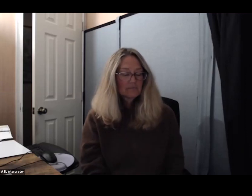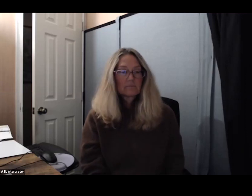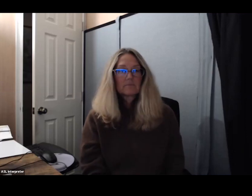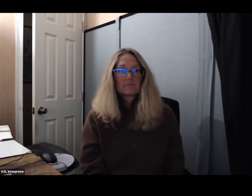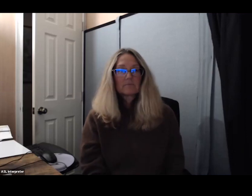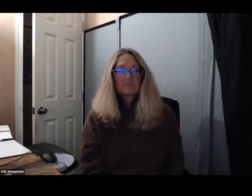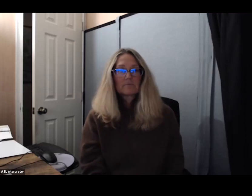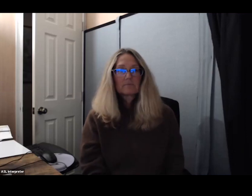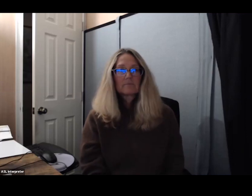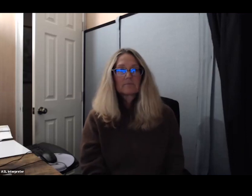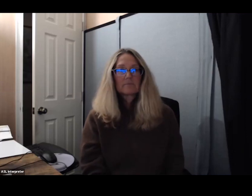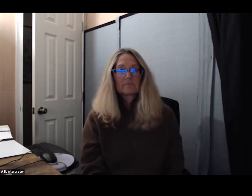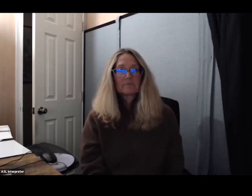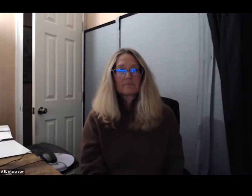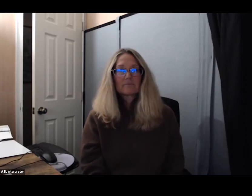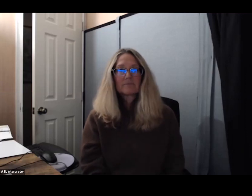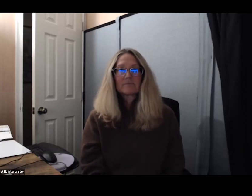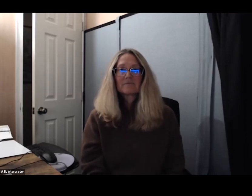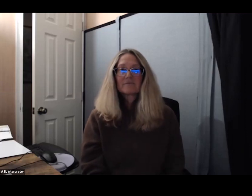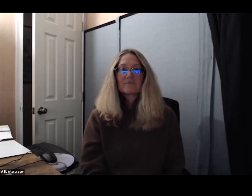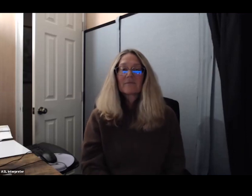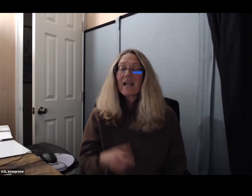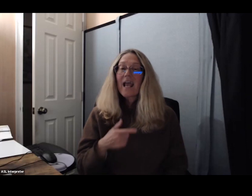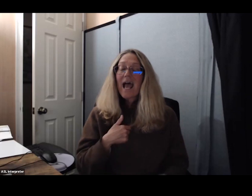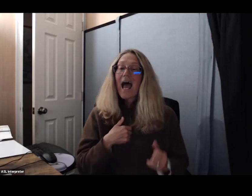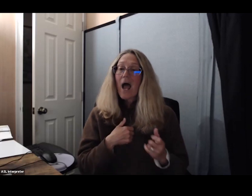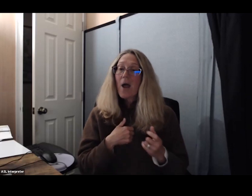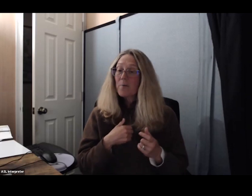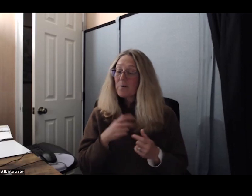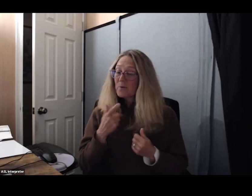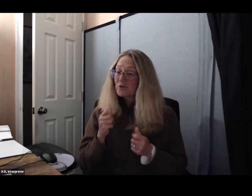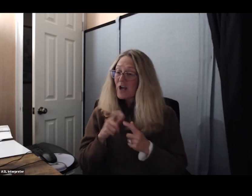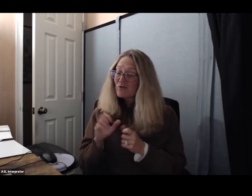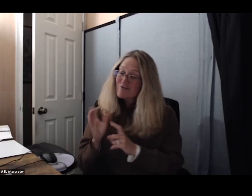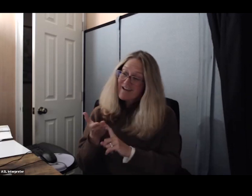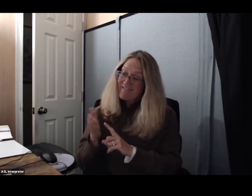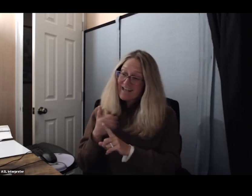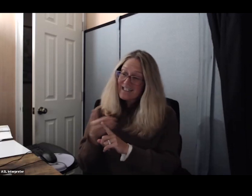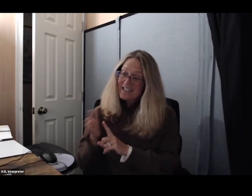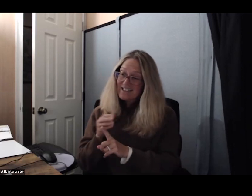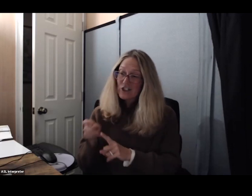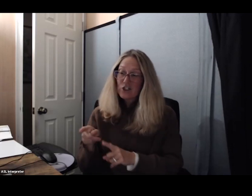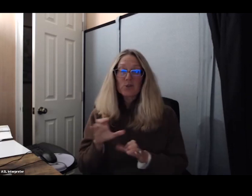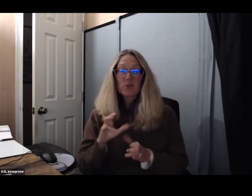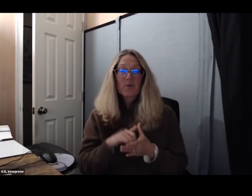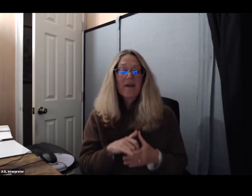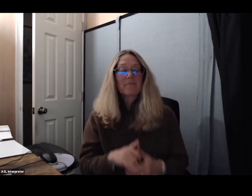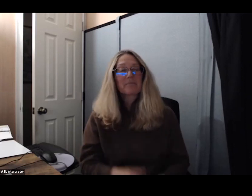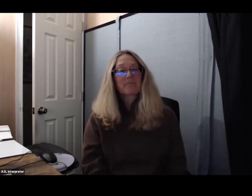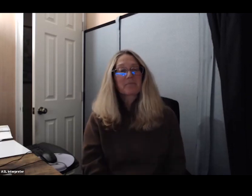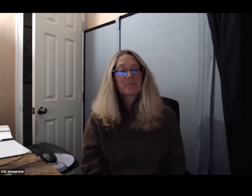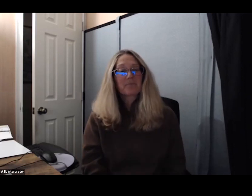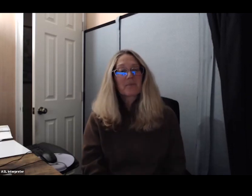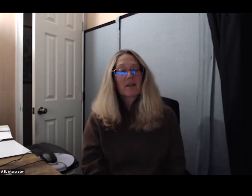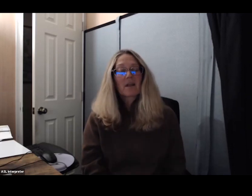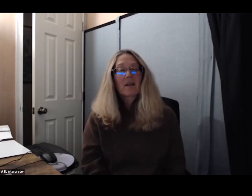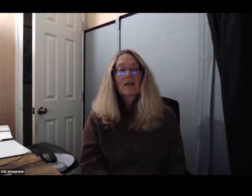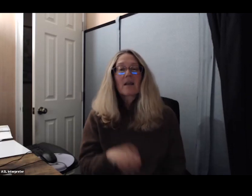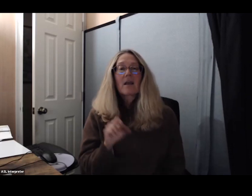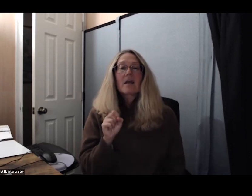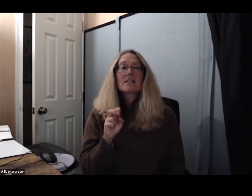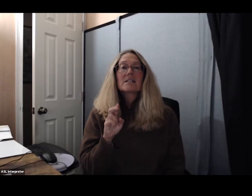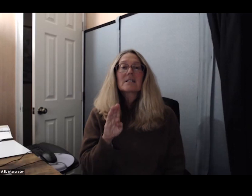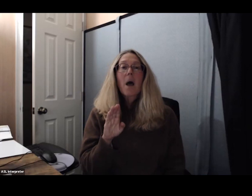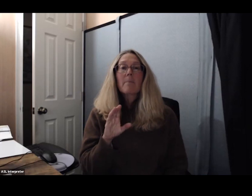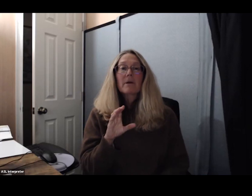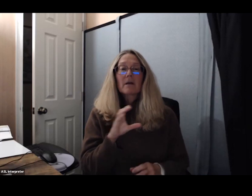Okay, I can come back to you, but don't be thinking you can get out of it, but I'm gonna work on it. We want to make sure you're getting what you want to do. So the subcommittee of the